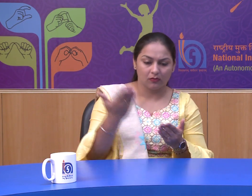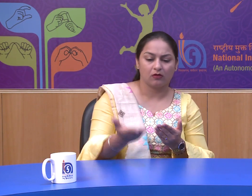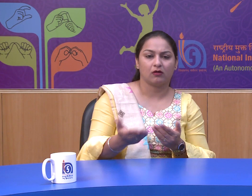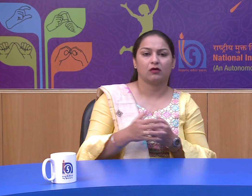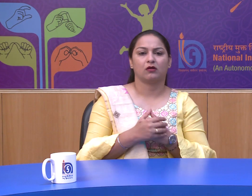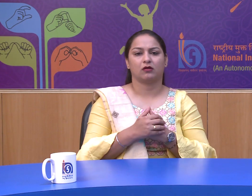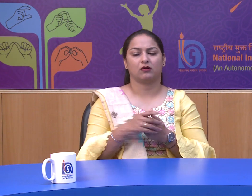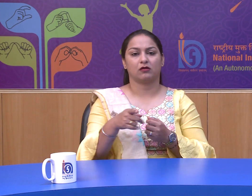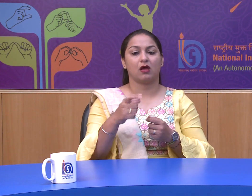Achaemenid army.